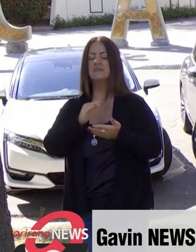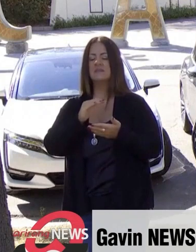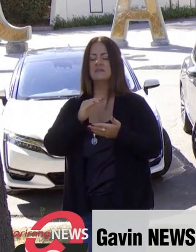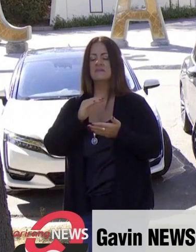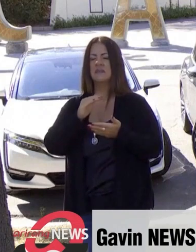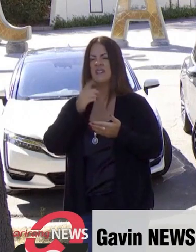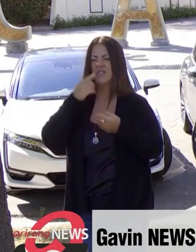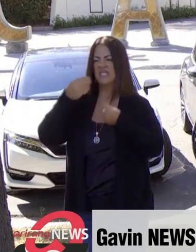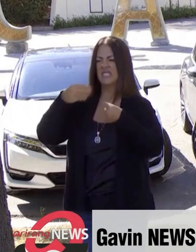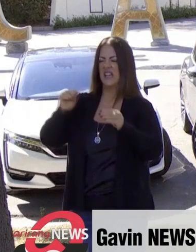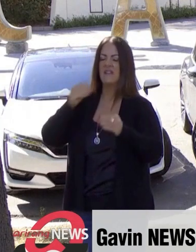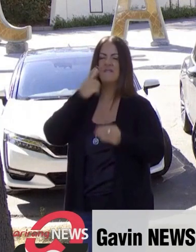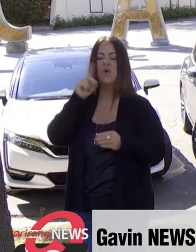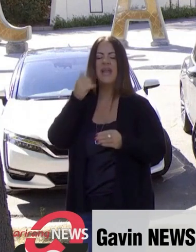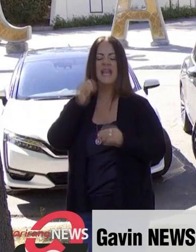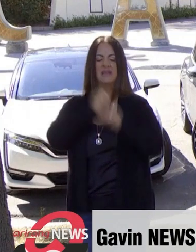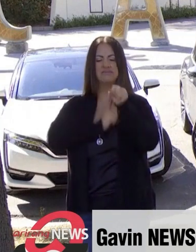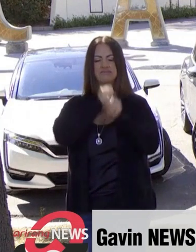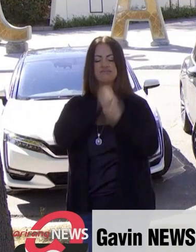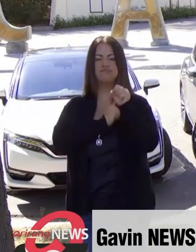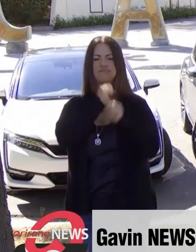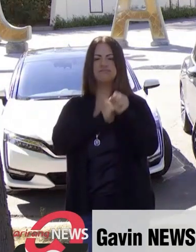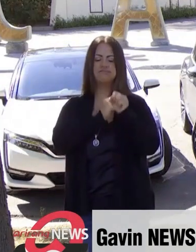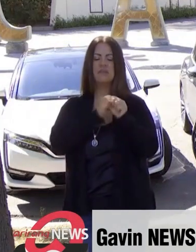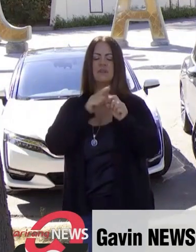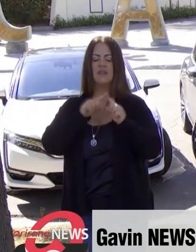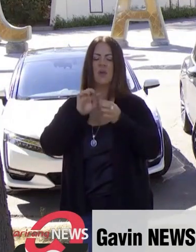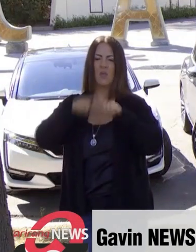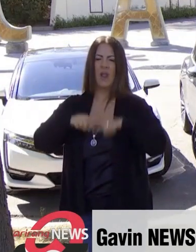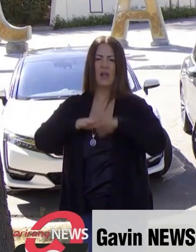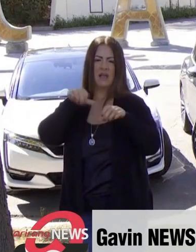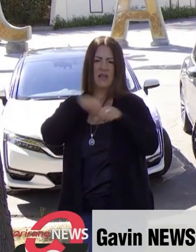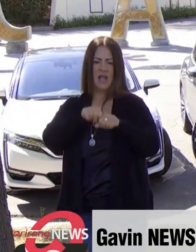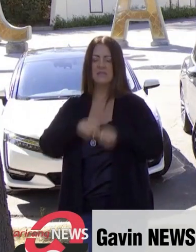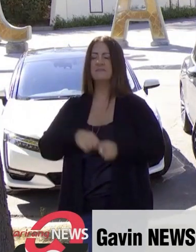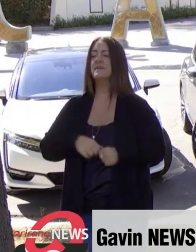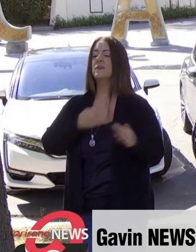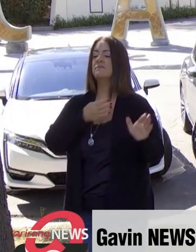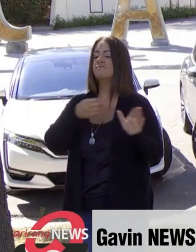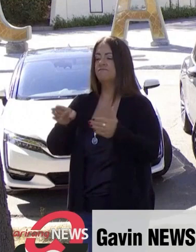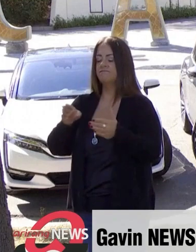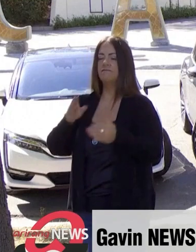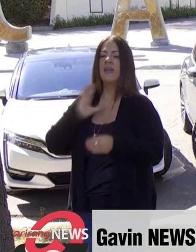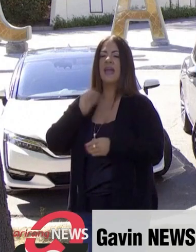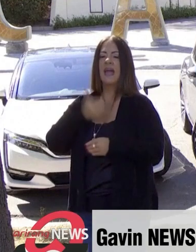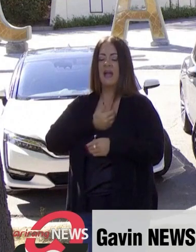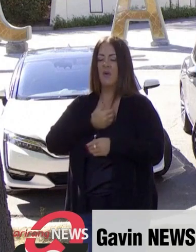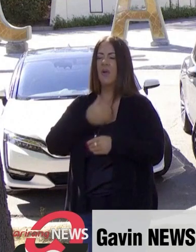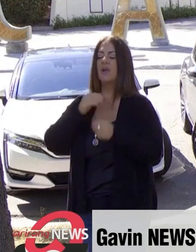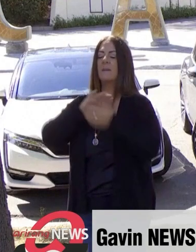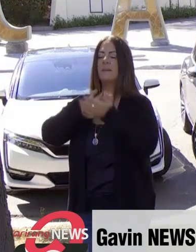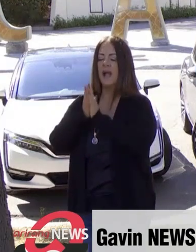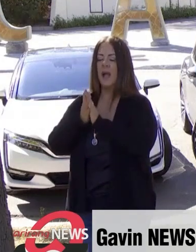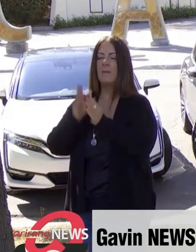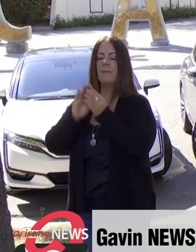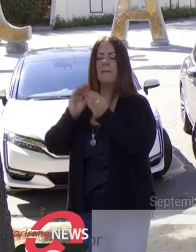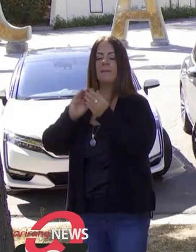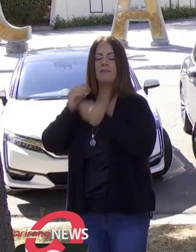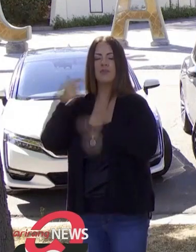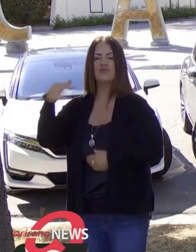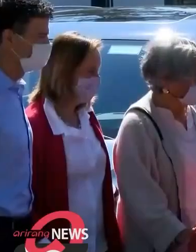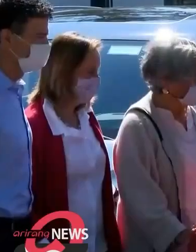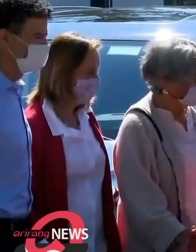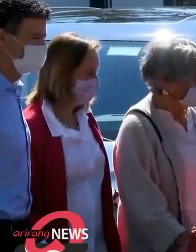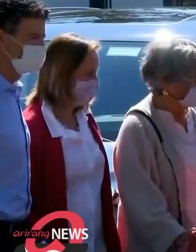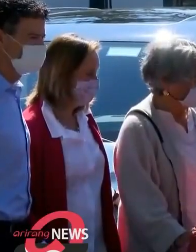internal combustion engines. We will move forward to green and decarbonize our vehicle fleet here in the state of